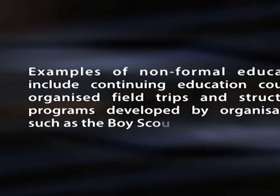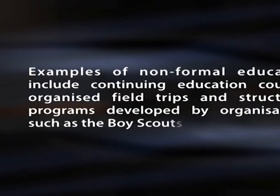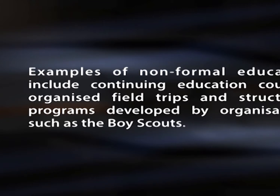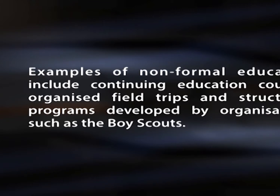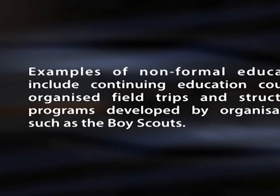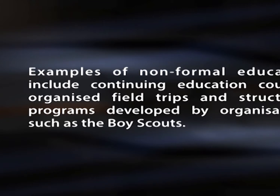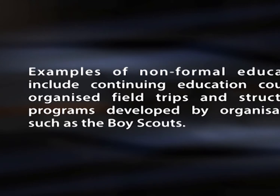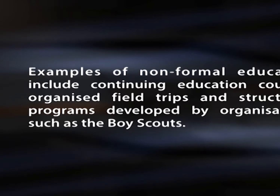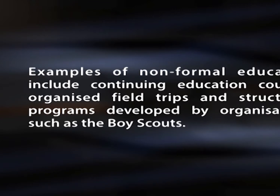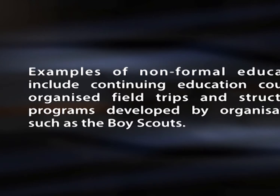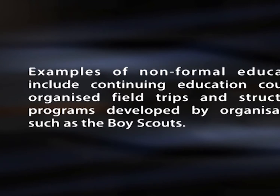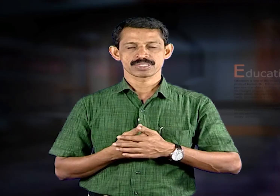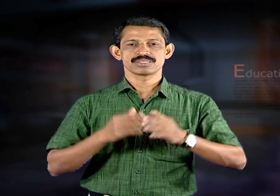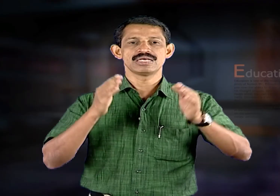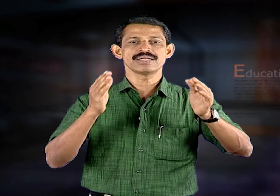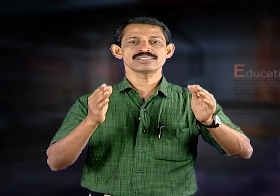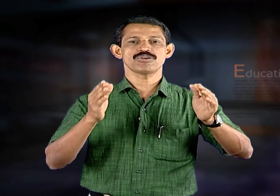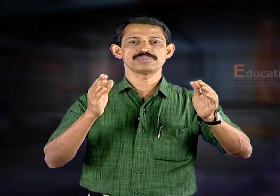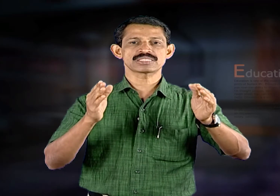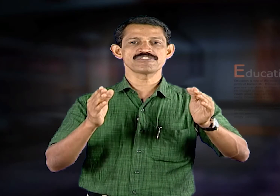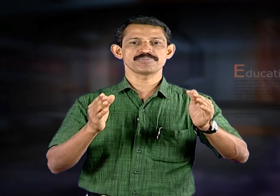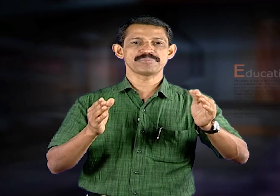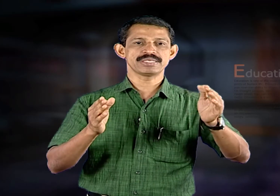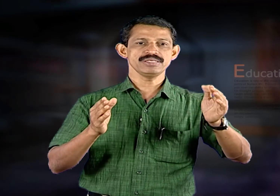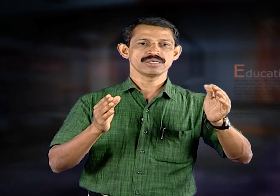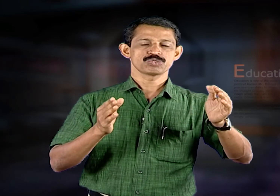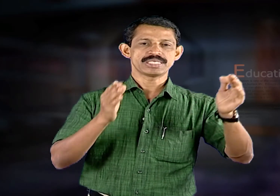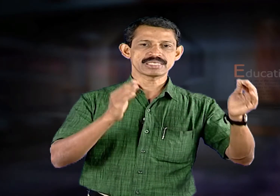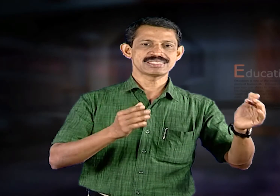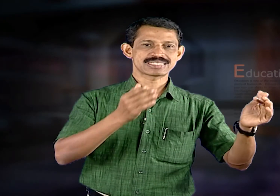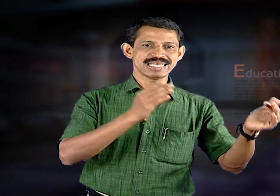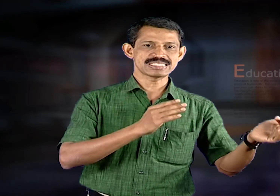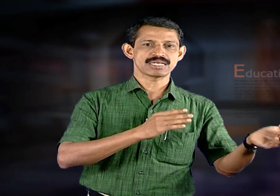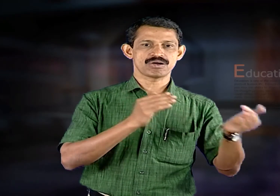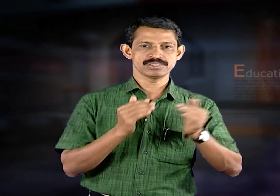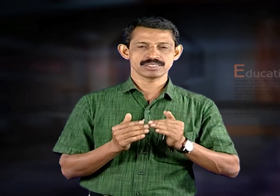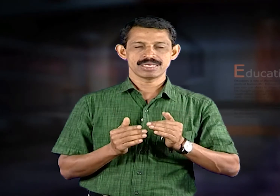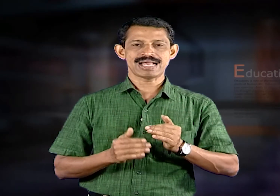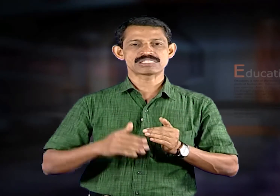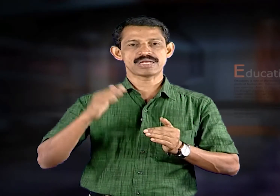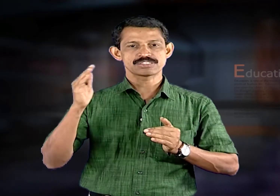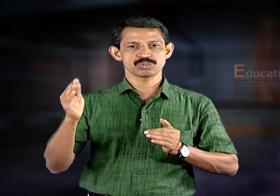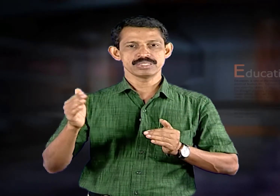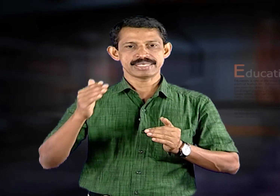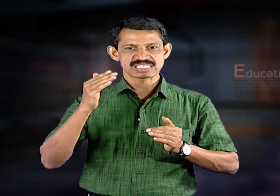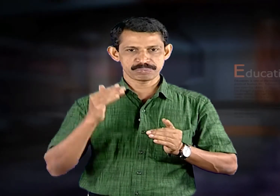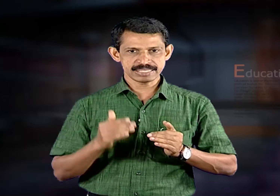Boy Scouts. The learner's objectives may be to increase skills and knowledge as well as to experience